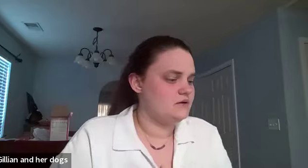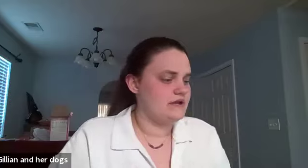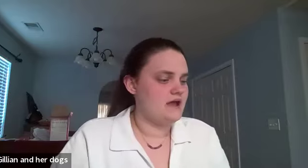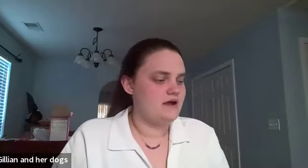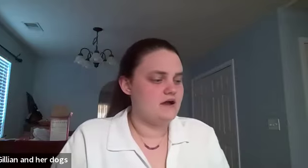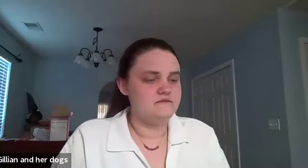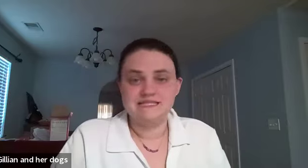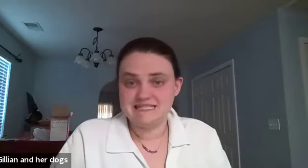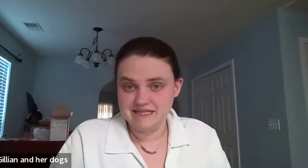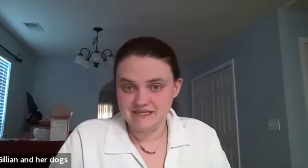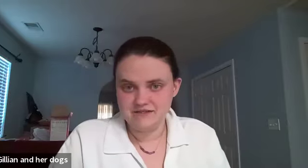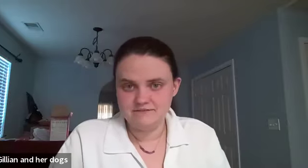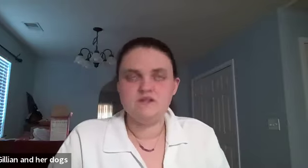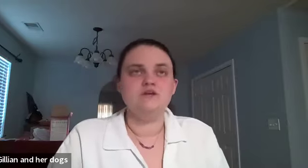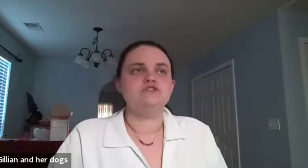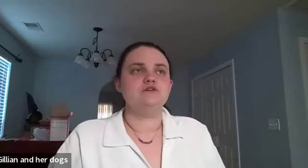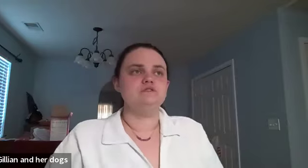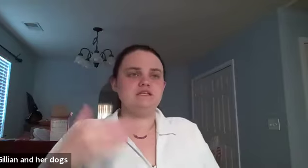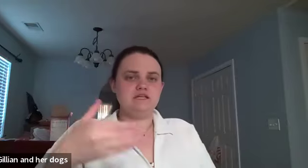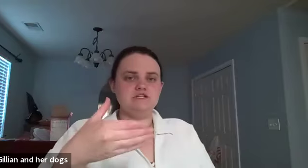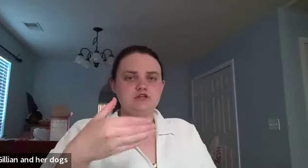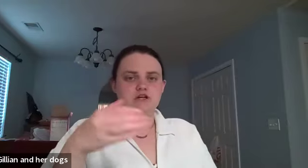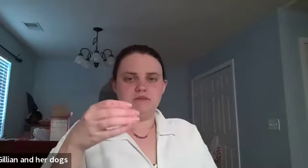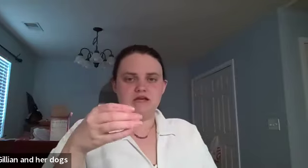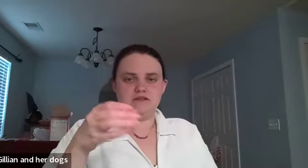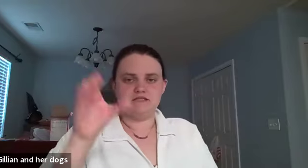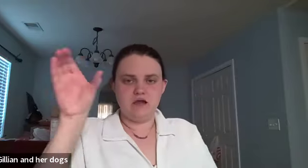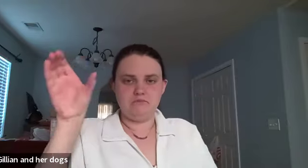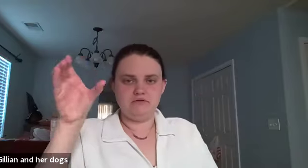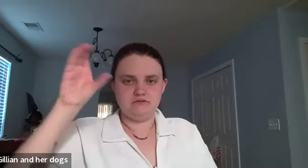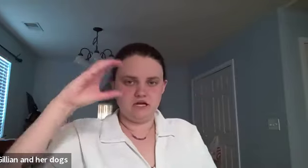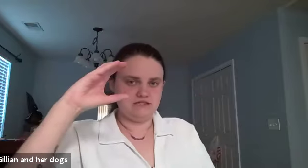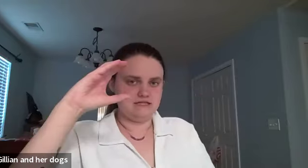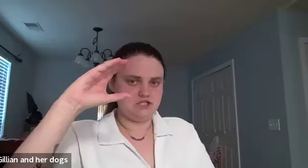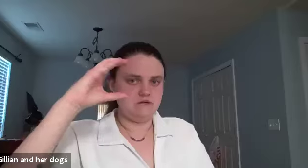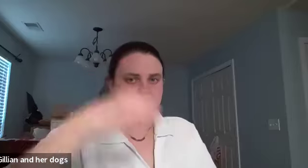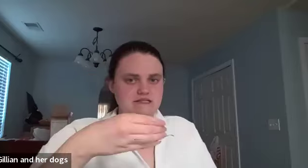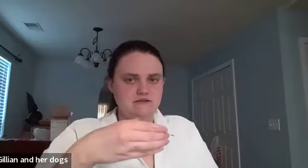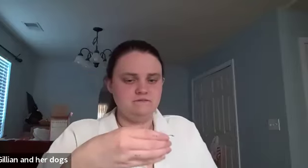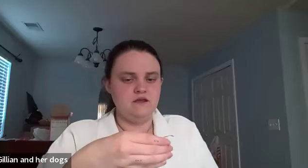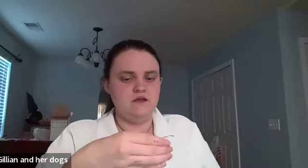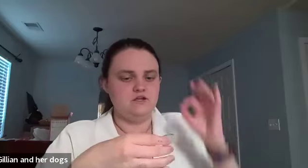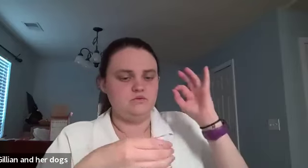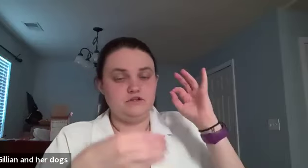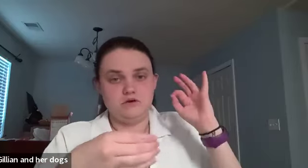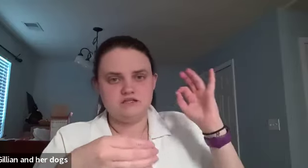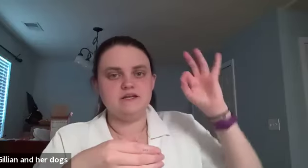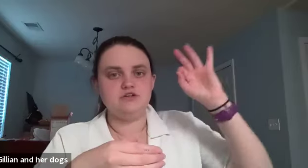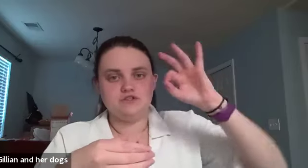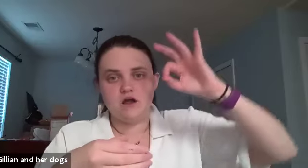Then we have tea. So tea is you're going to make this cup kind of shape, C, with your non-dominant. Your